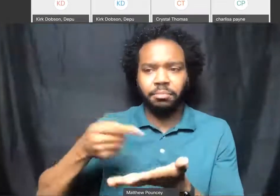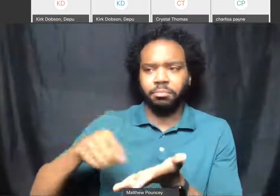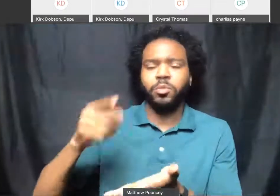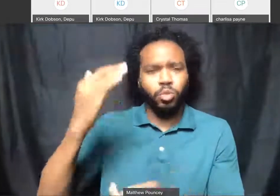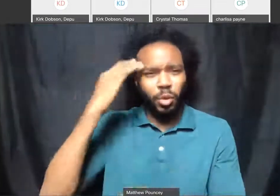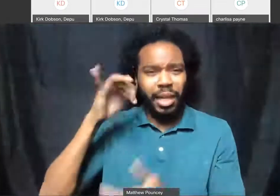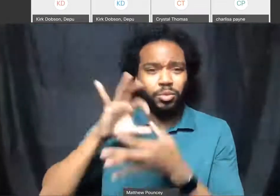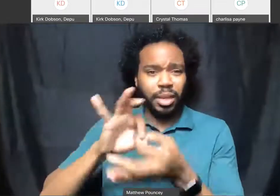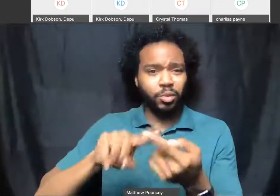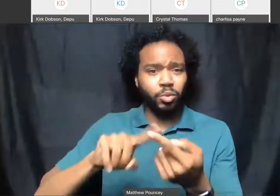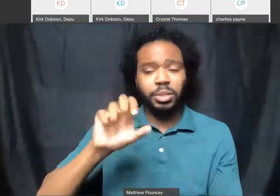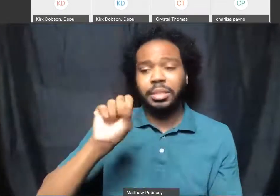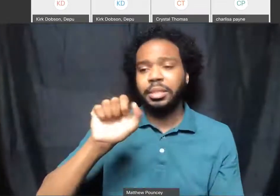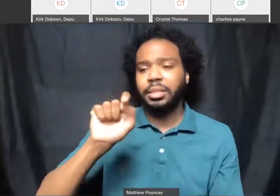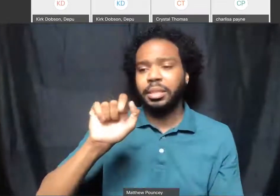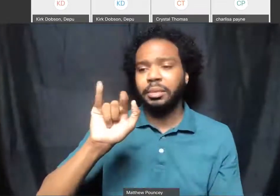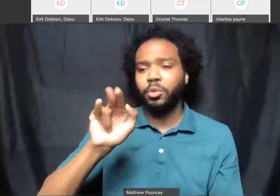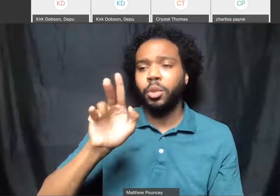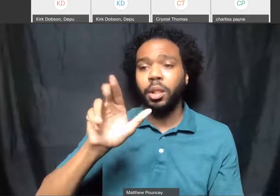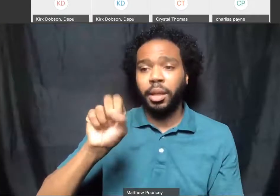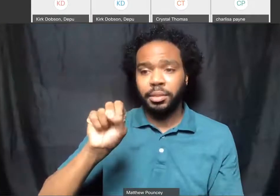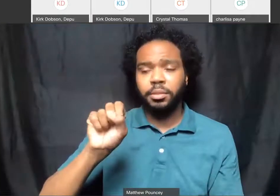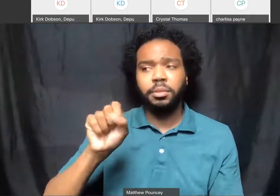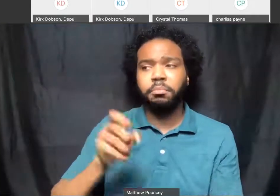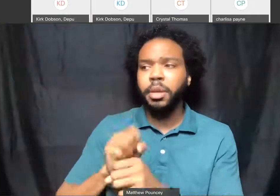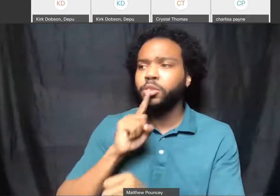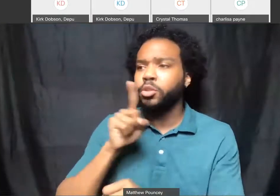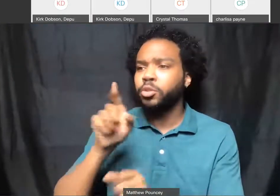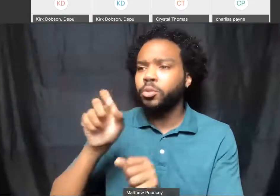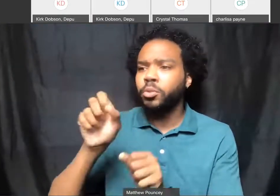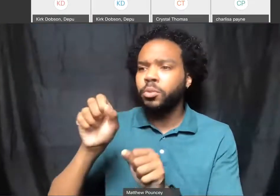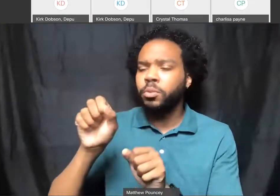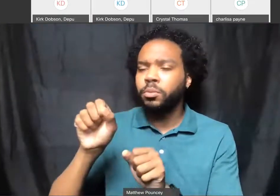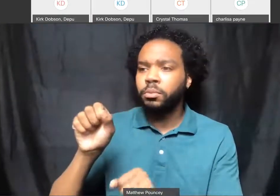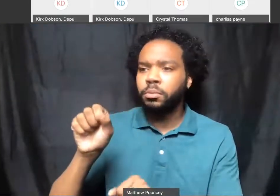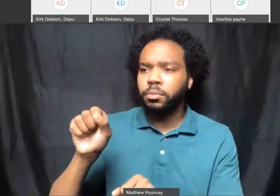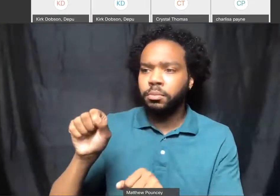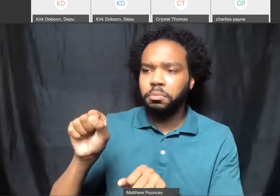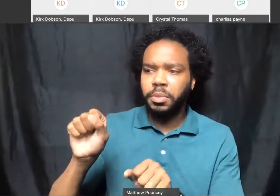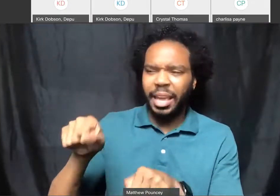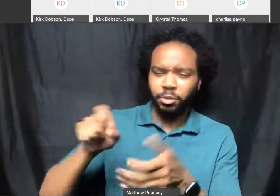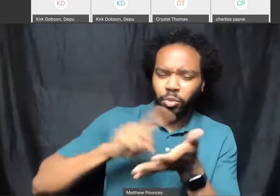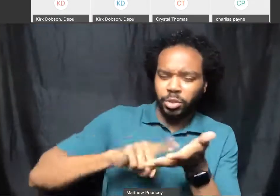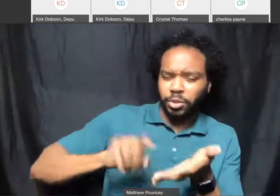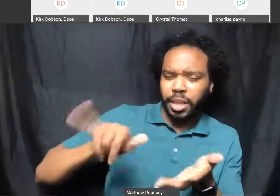payment, so that you are able to differentiate that. But I will follow up on that.